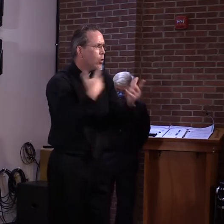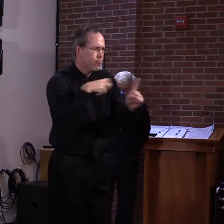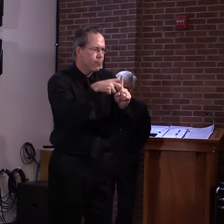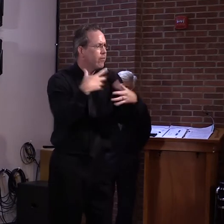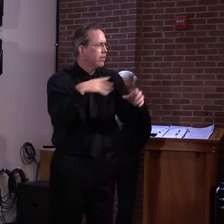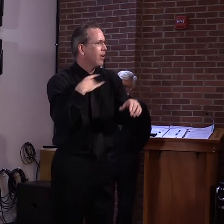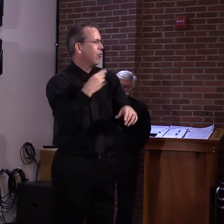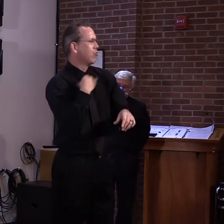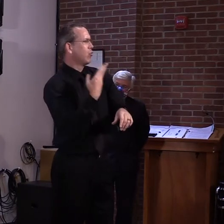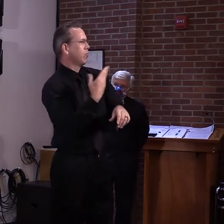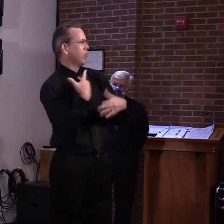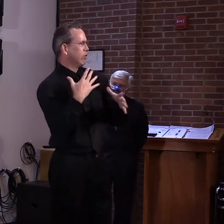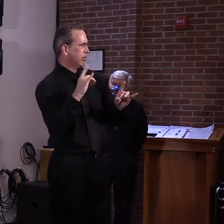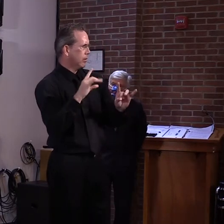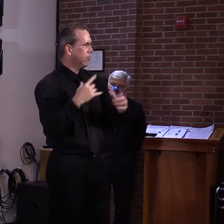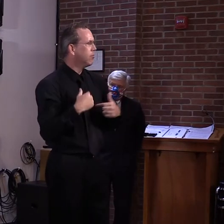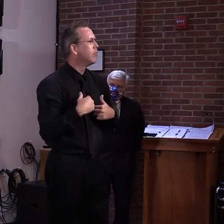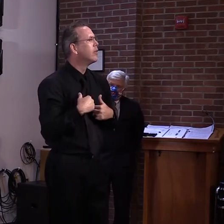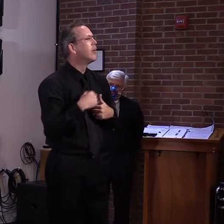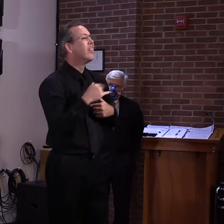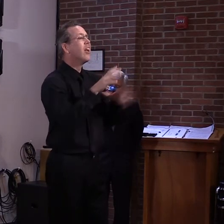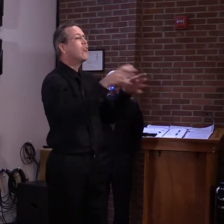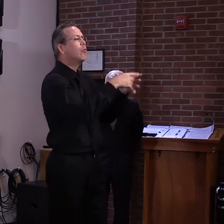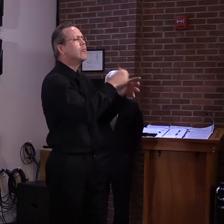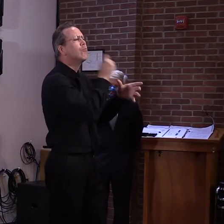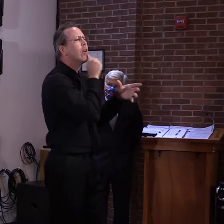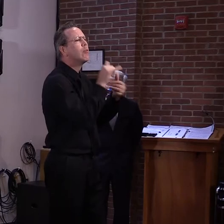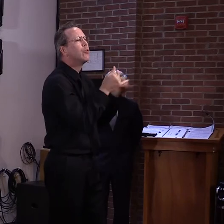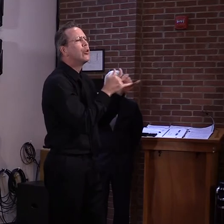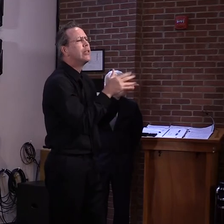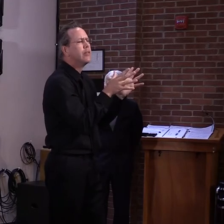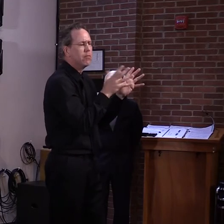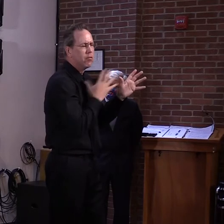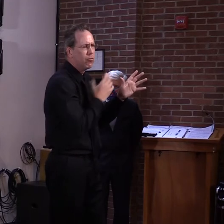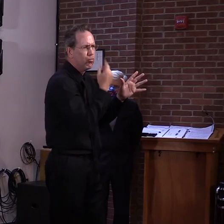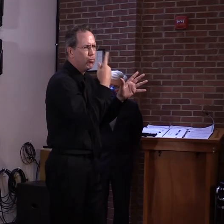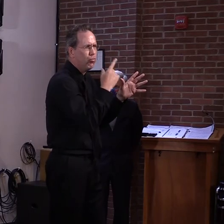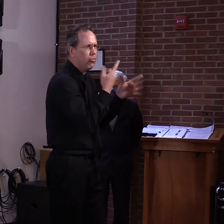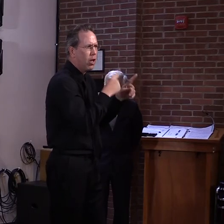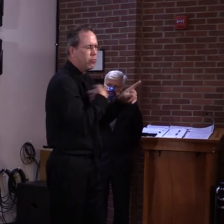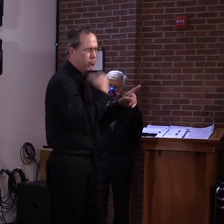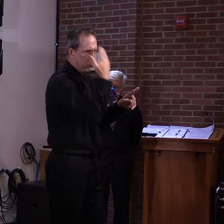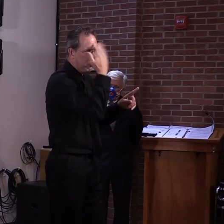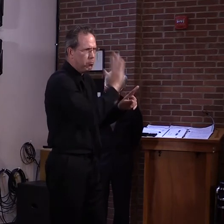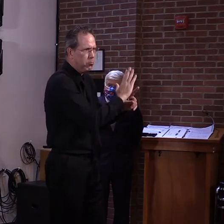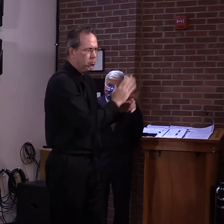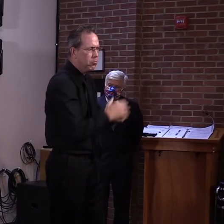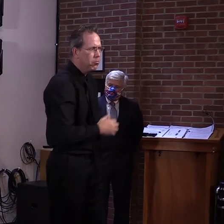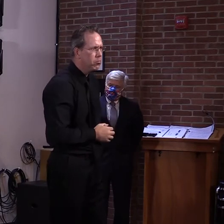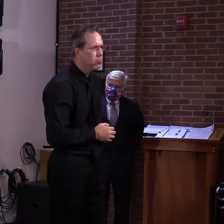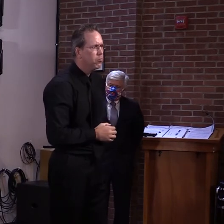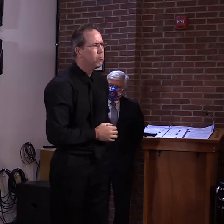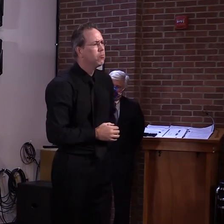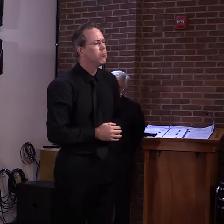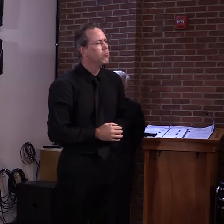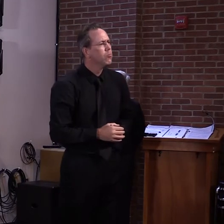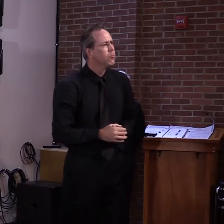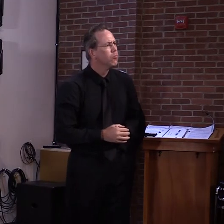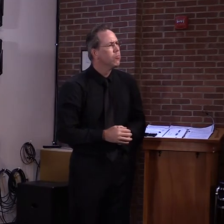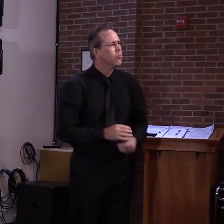It was a private function, great. Though. Sure, I understand. And regarding the